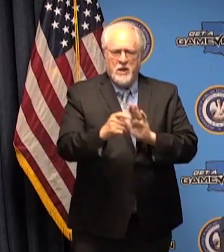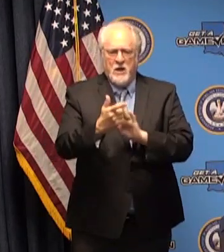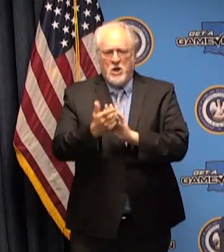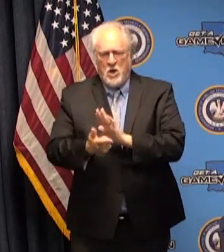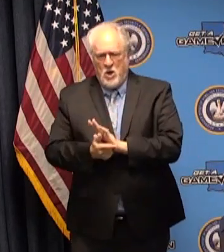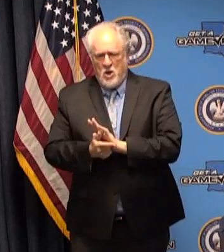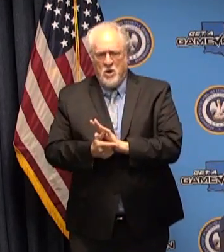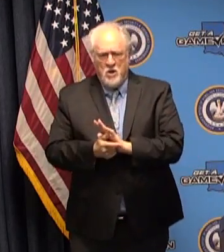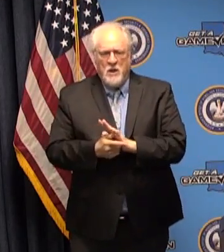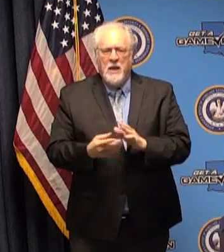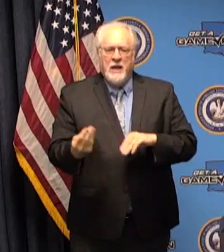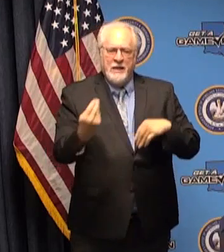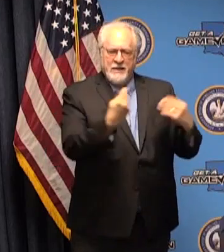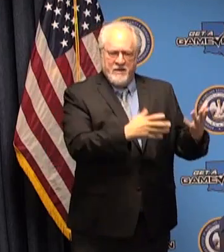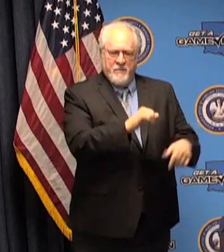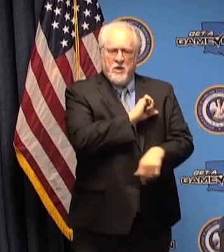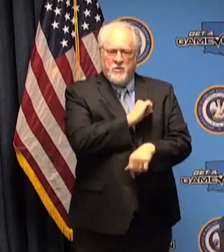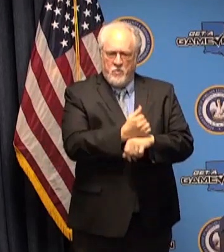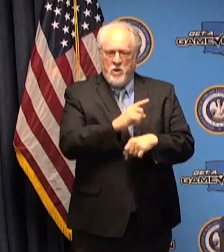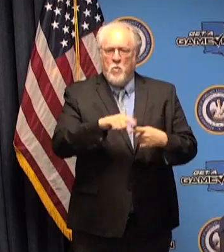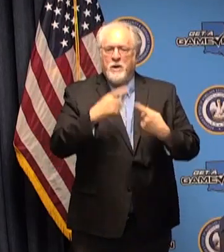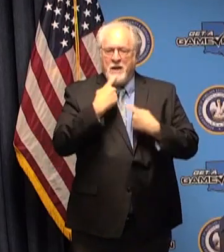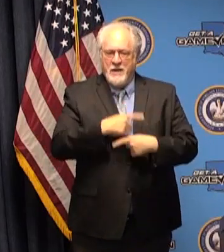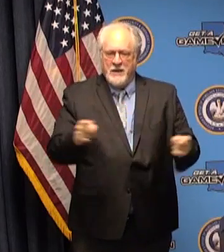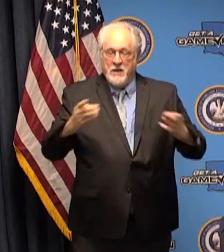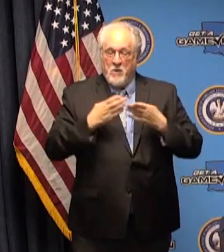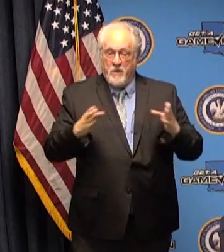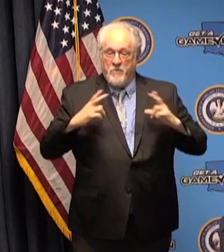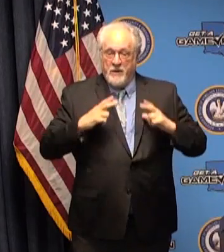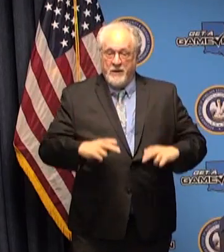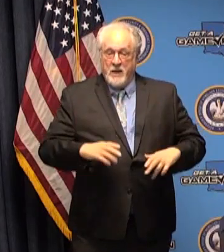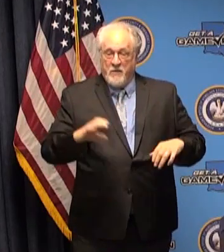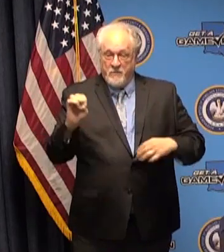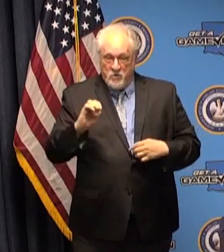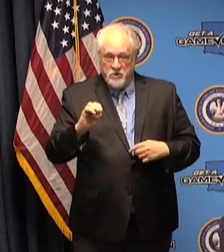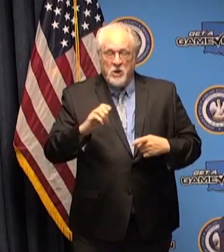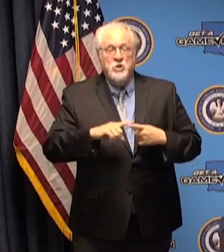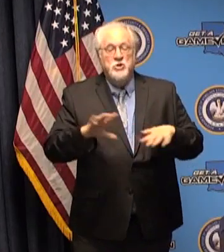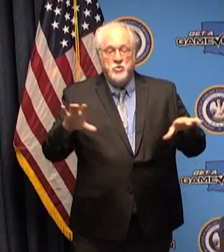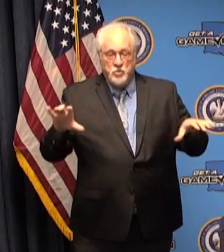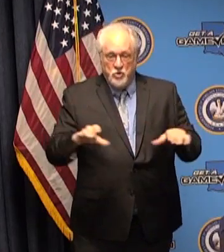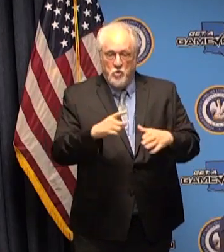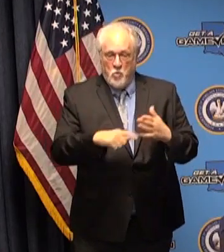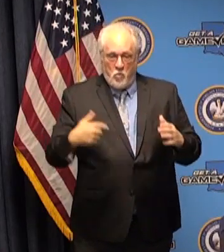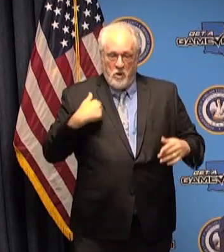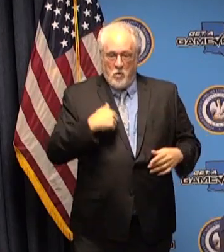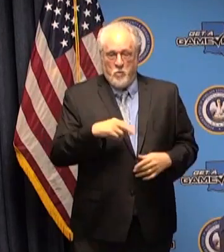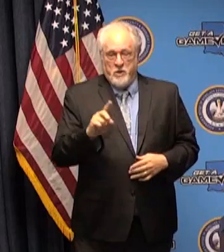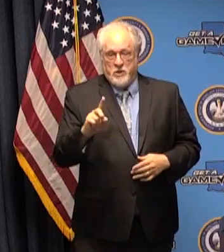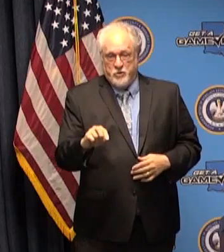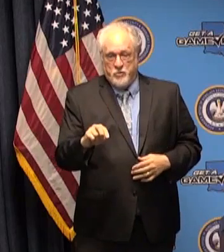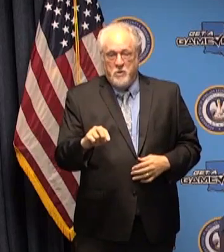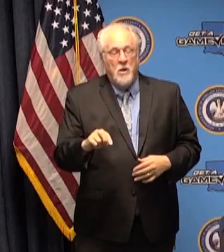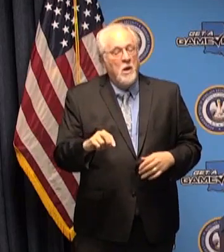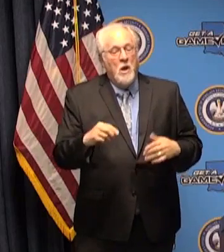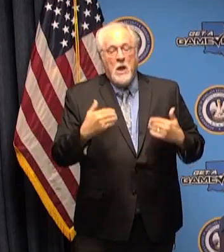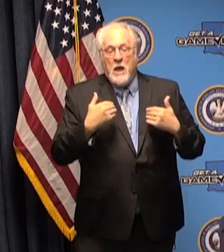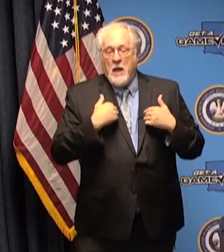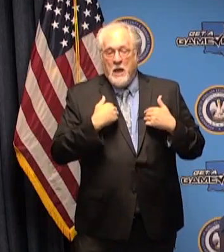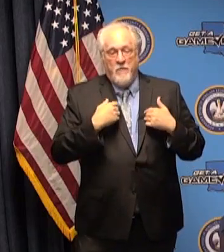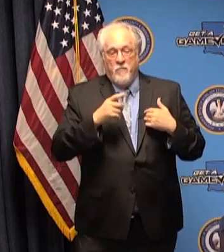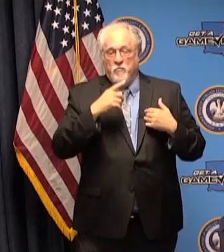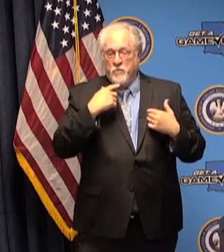law, vested me the authority, once I declared the public health emergency, to take the actions that we have taken. And I want you to know there has